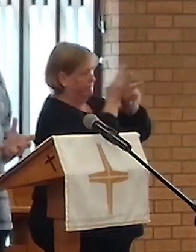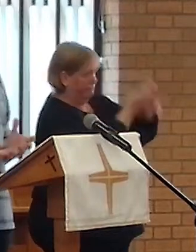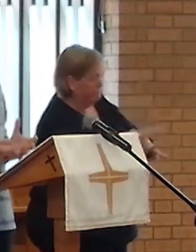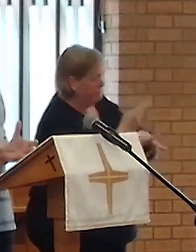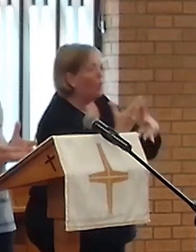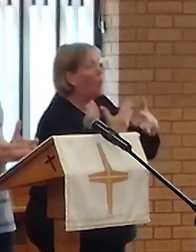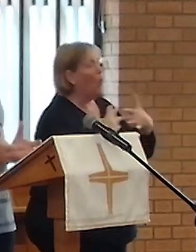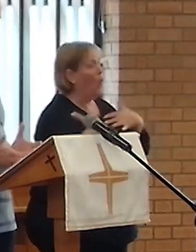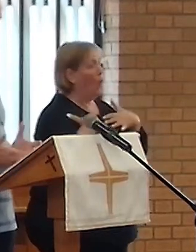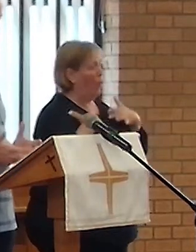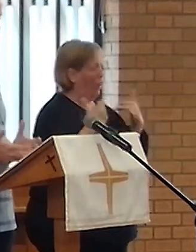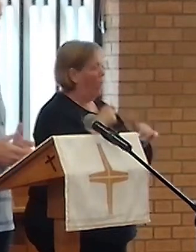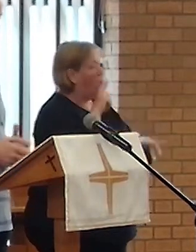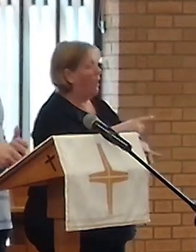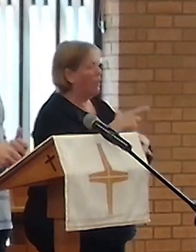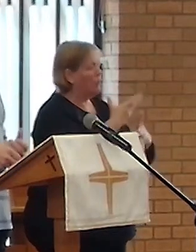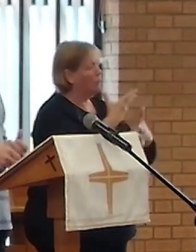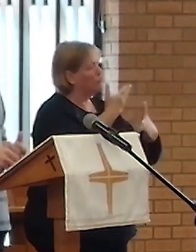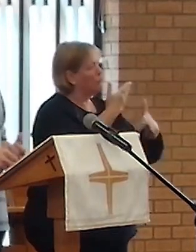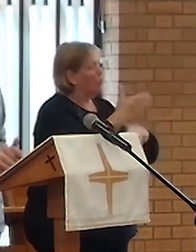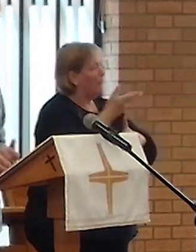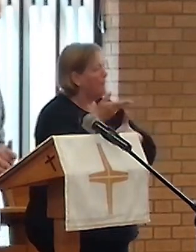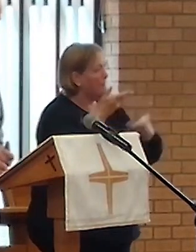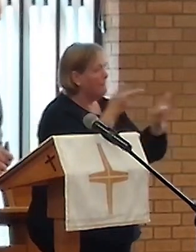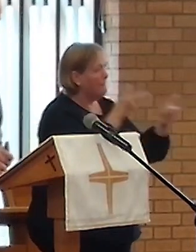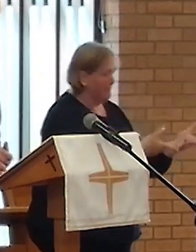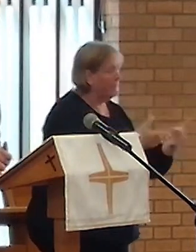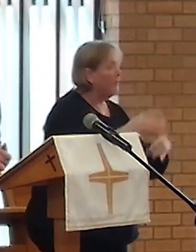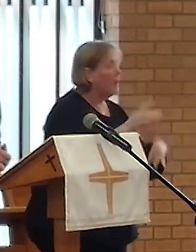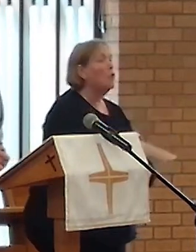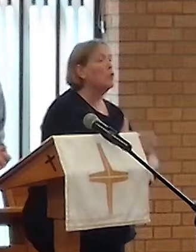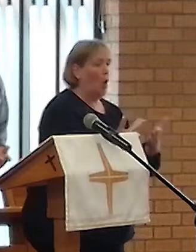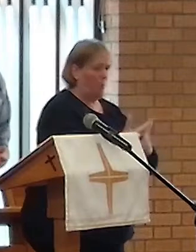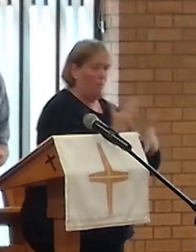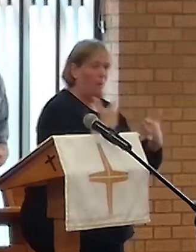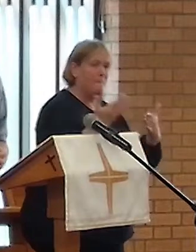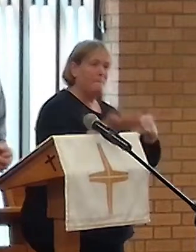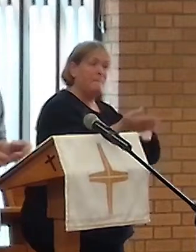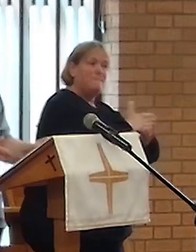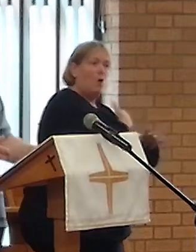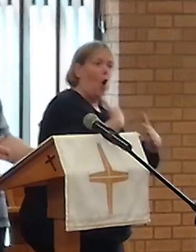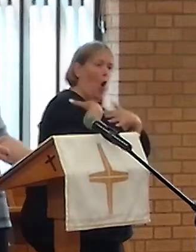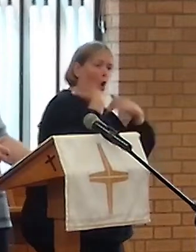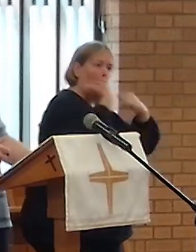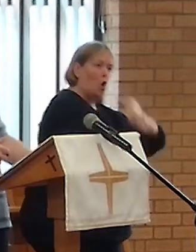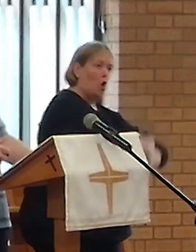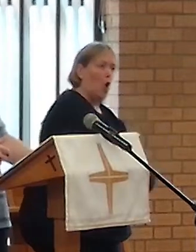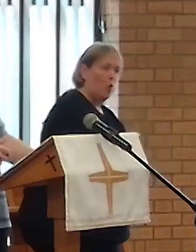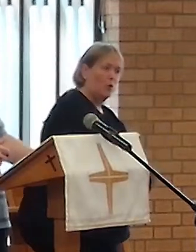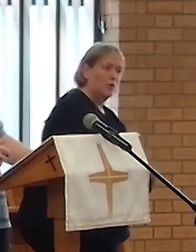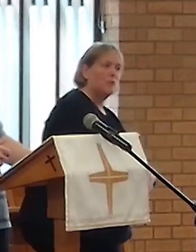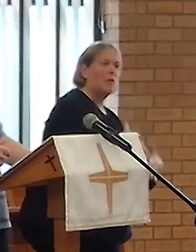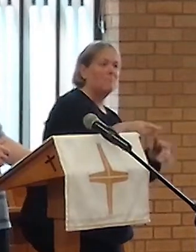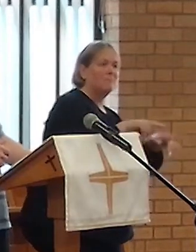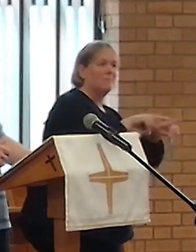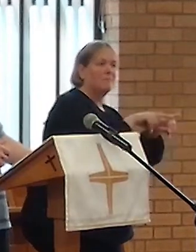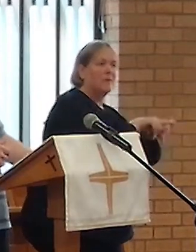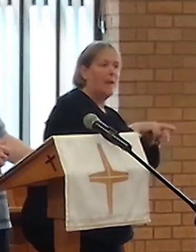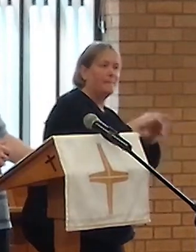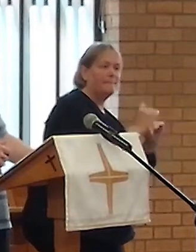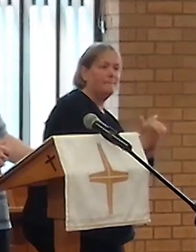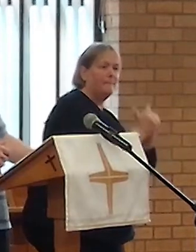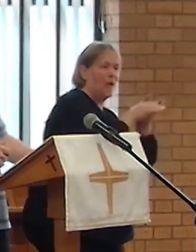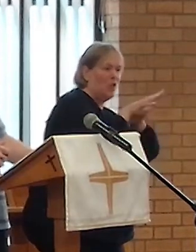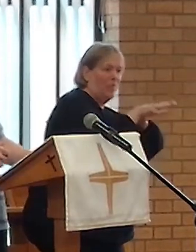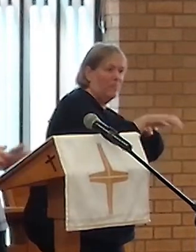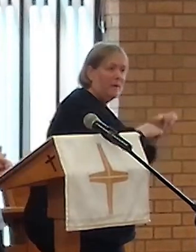wears a brand new gamekeeper's coat. Very grateful for this opportunity, he goes about his job with great diligence.